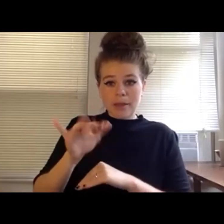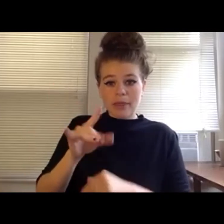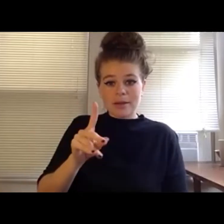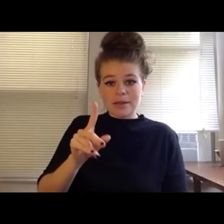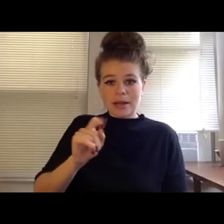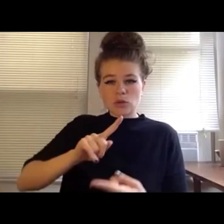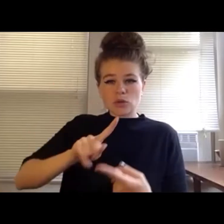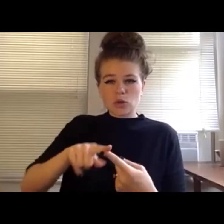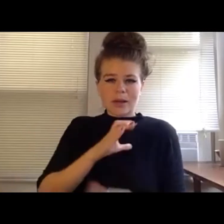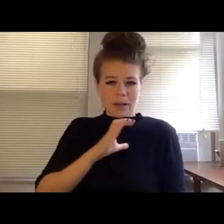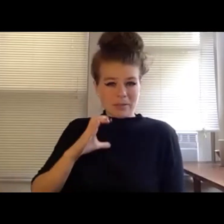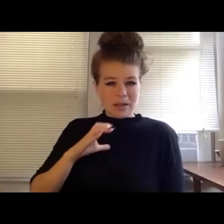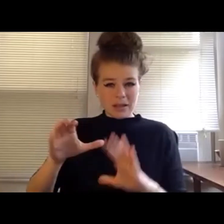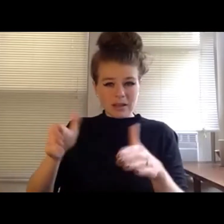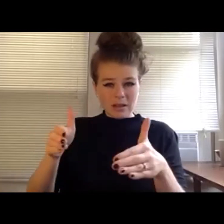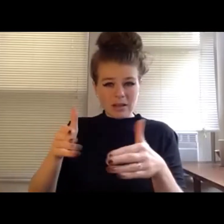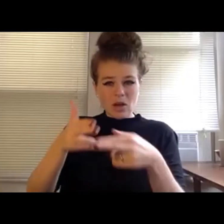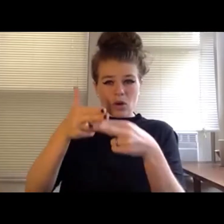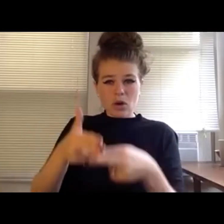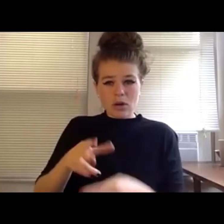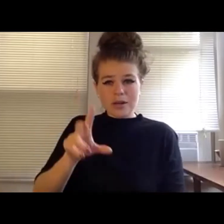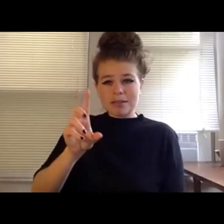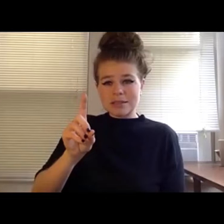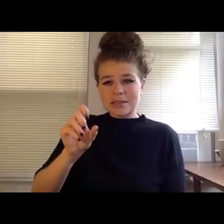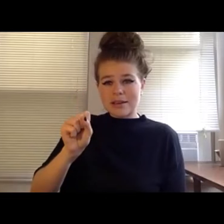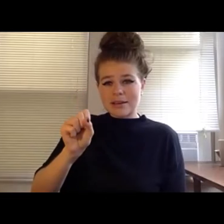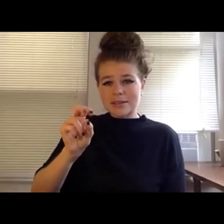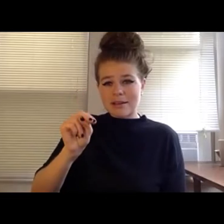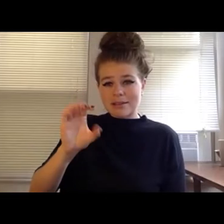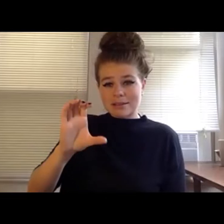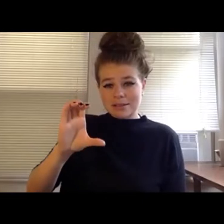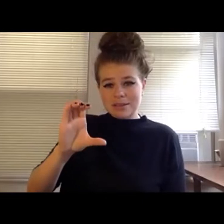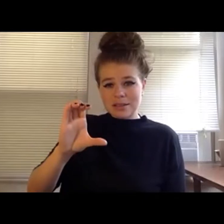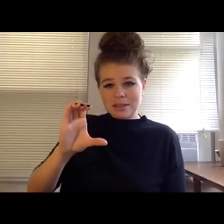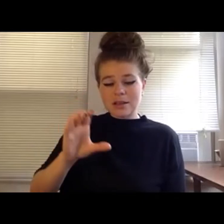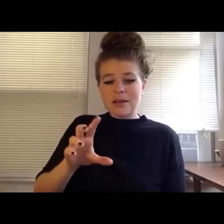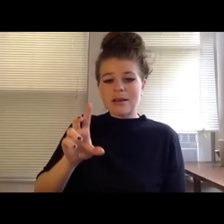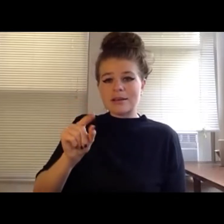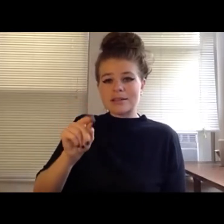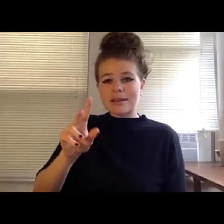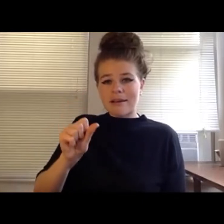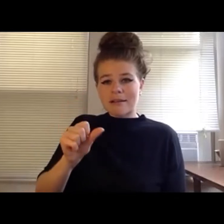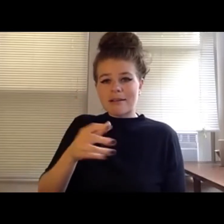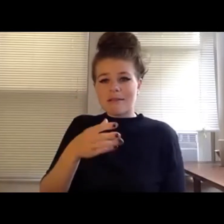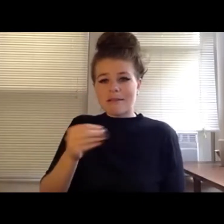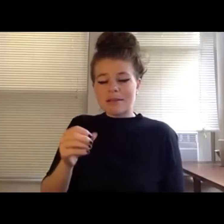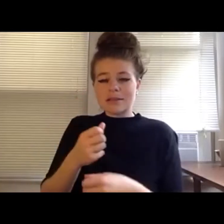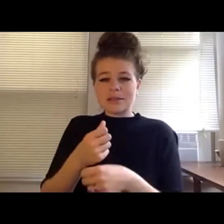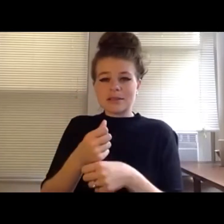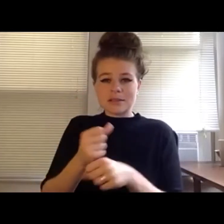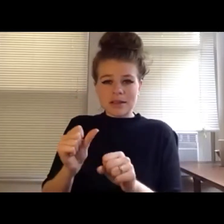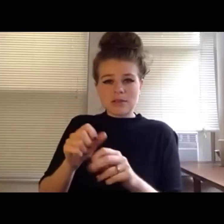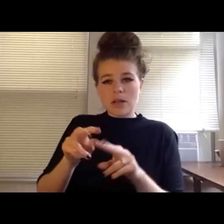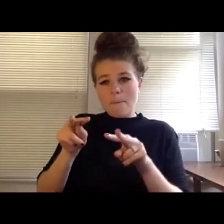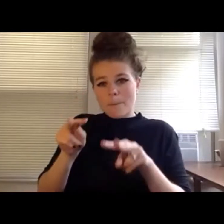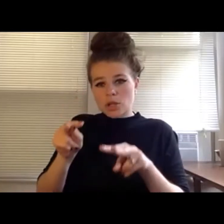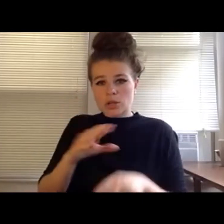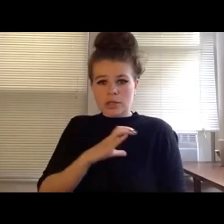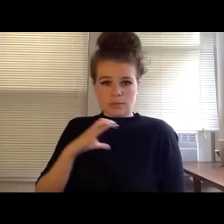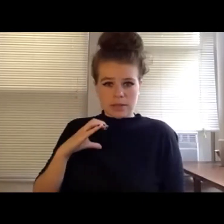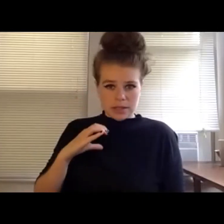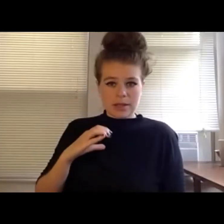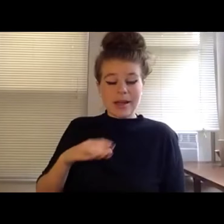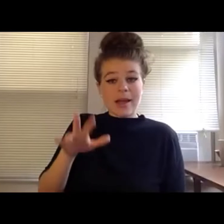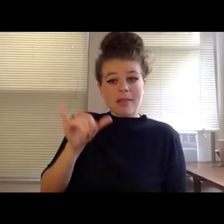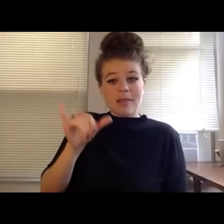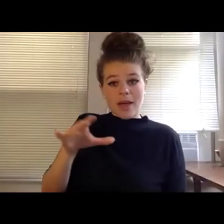a committee called the Dsmc. They are called a Data and Safety Monitoring Committee. This is a